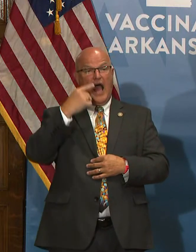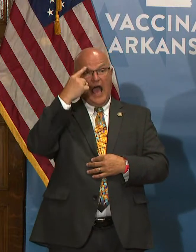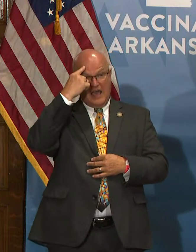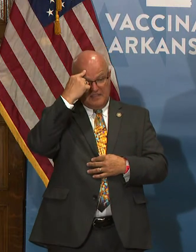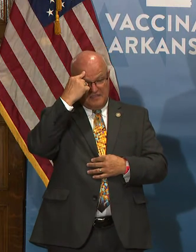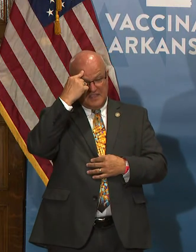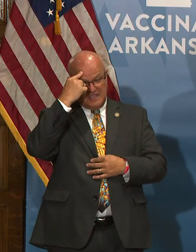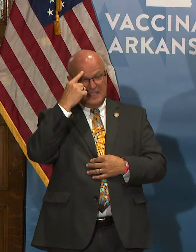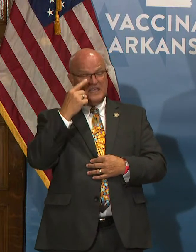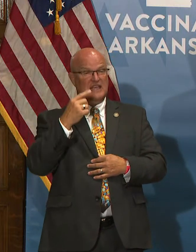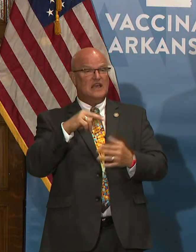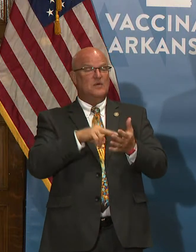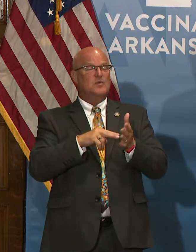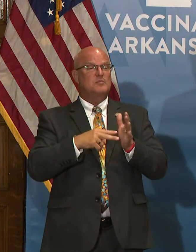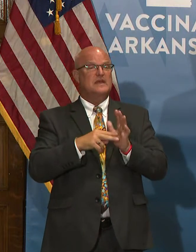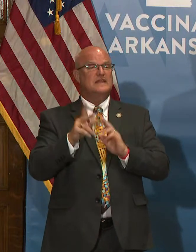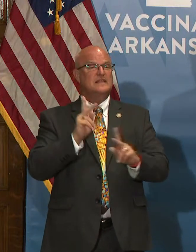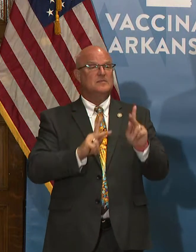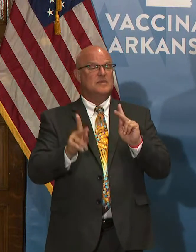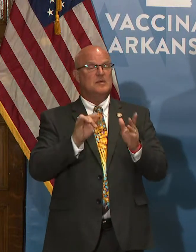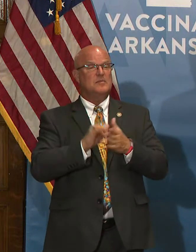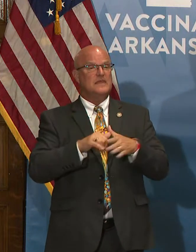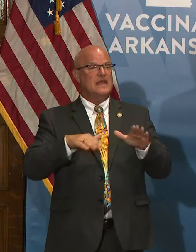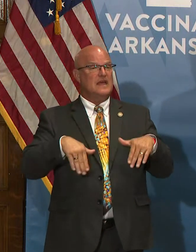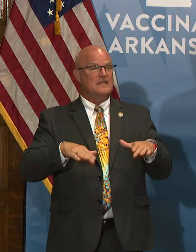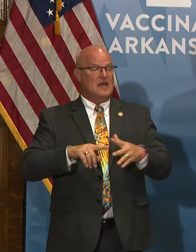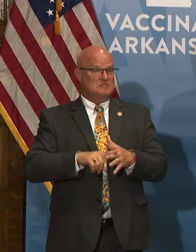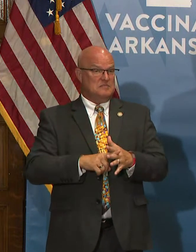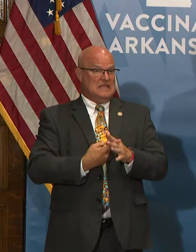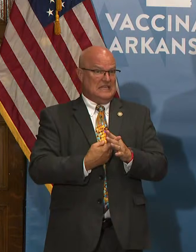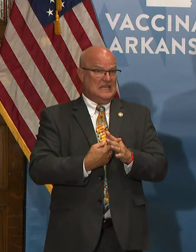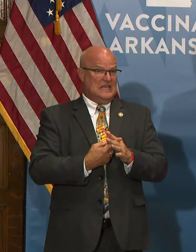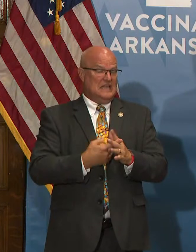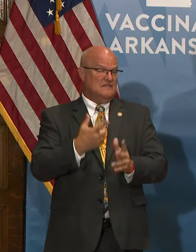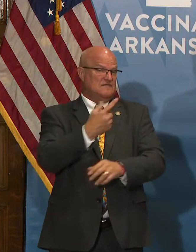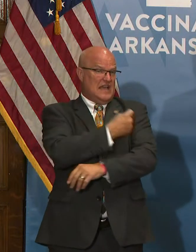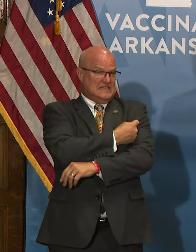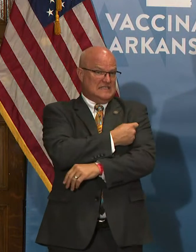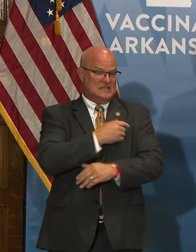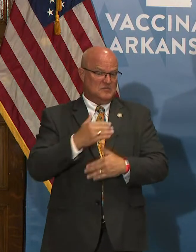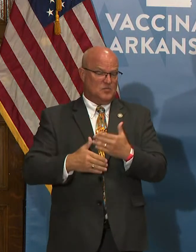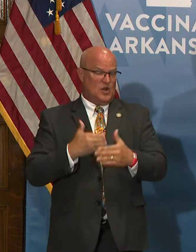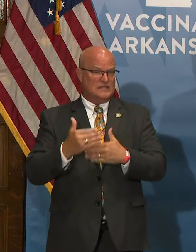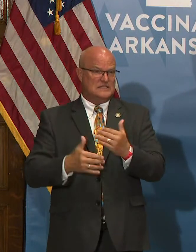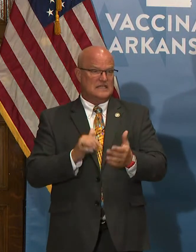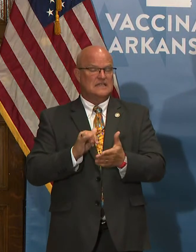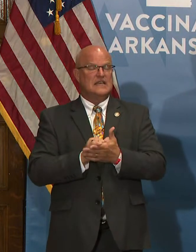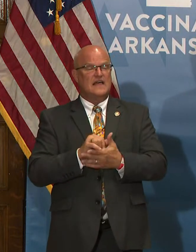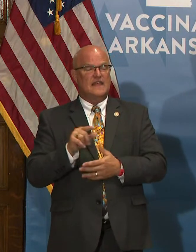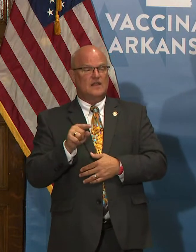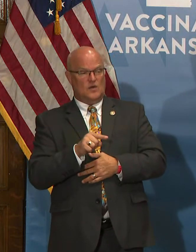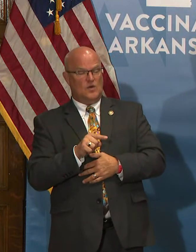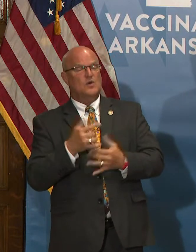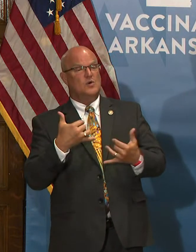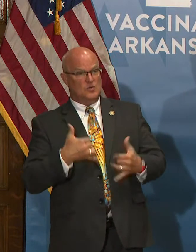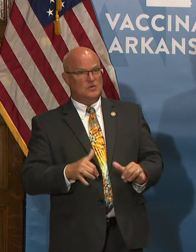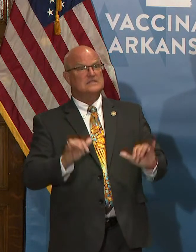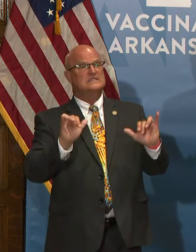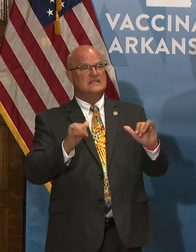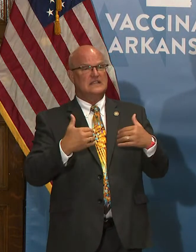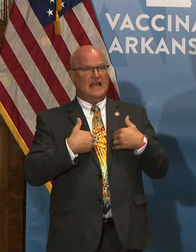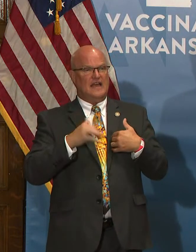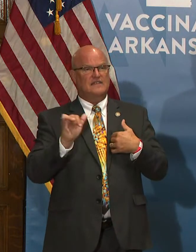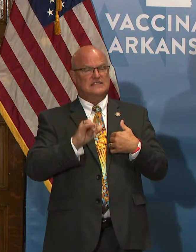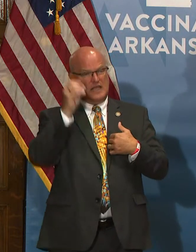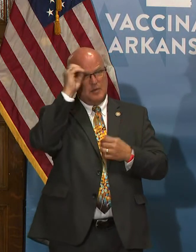just simply be those that have not even begun to be the vaccination process that will still have